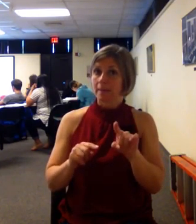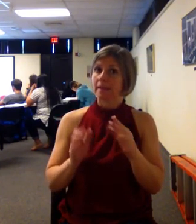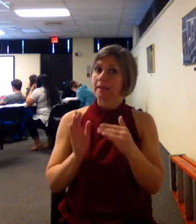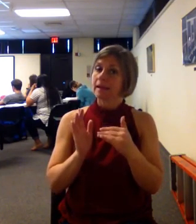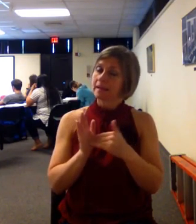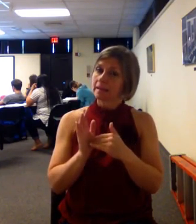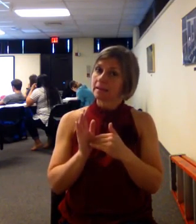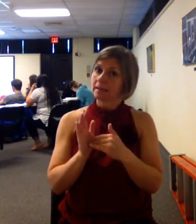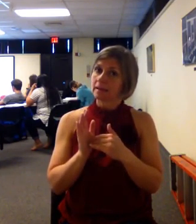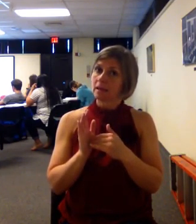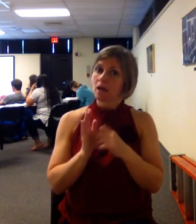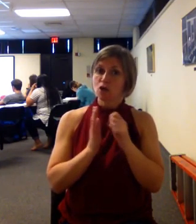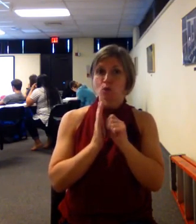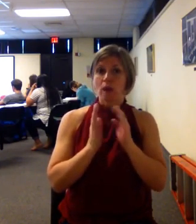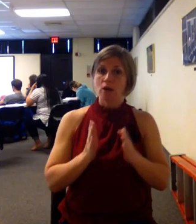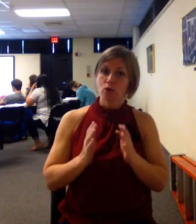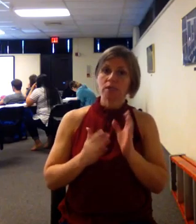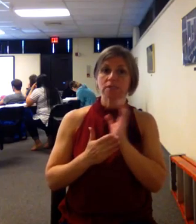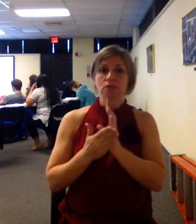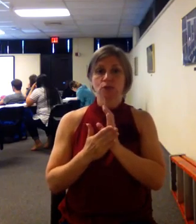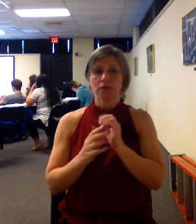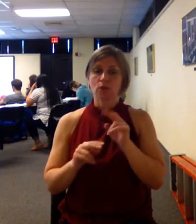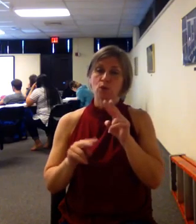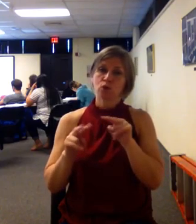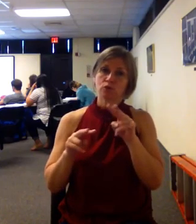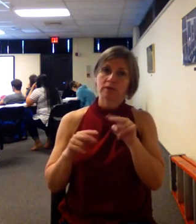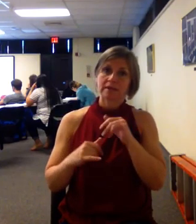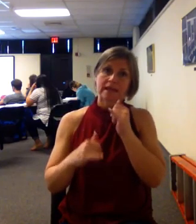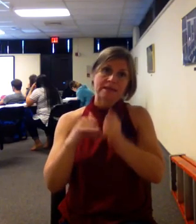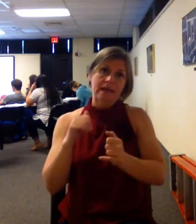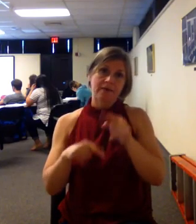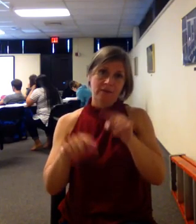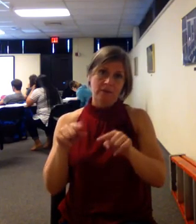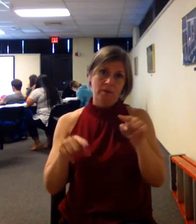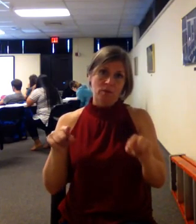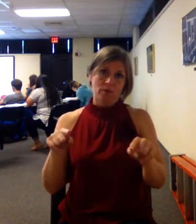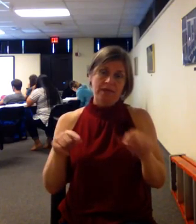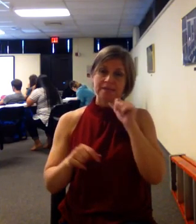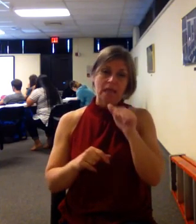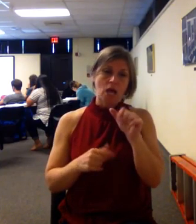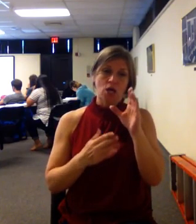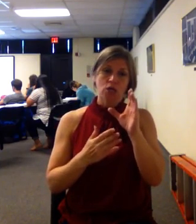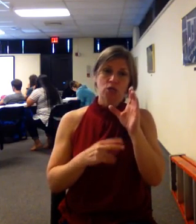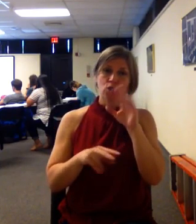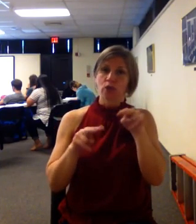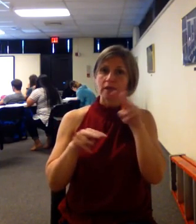the author is just looking at this last variable. He's not looking at the whole SML equation.